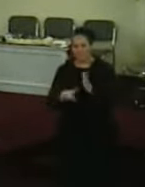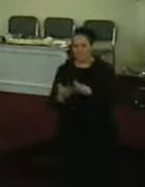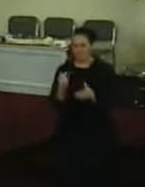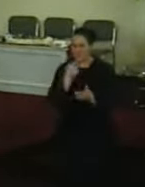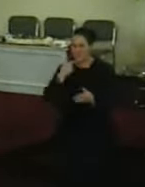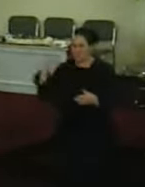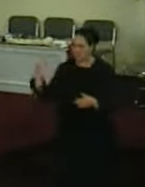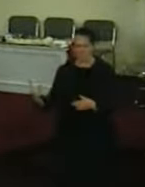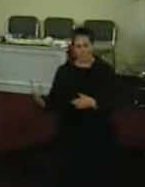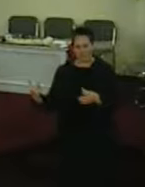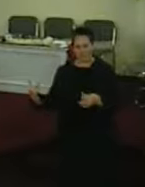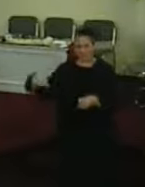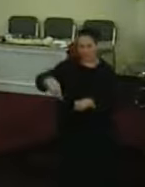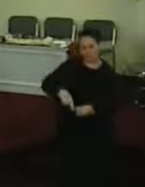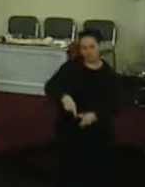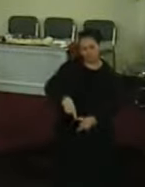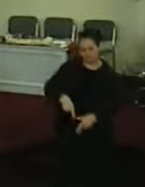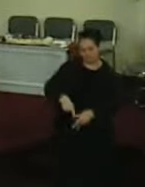been quite a sight.